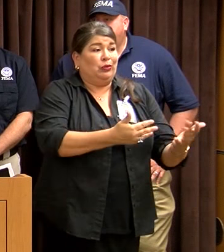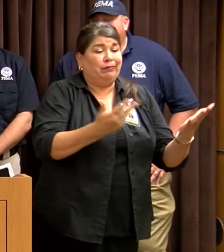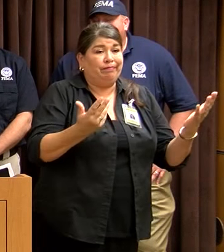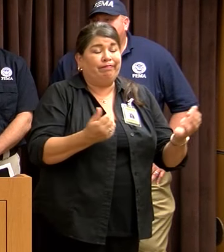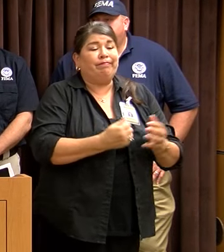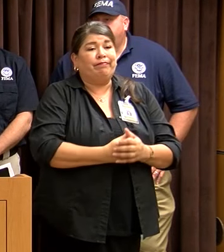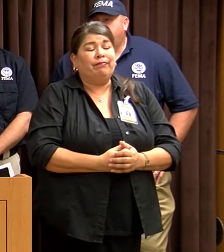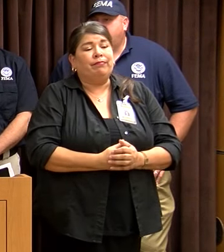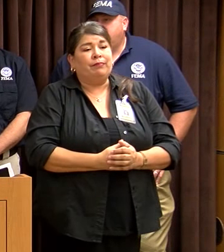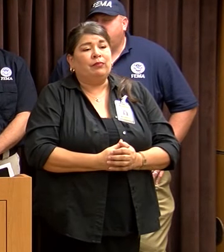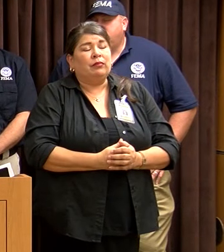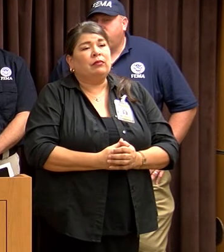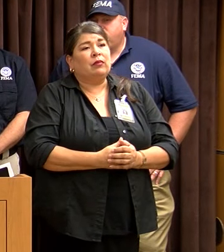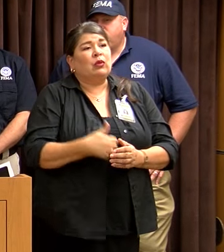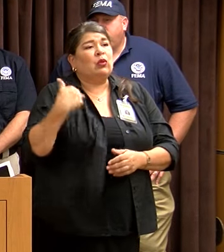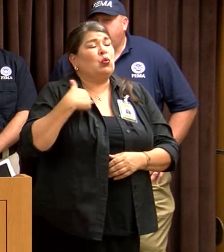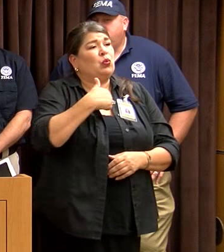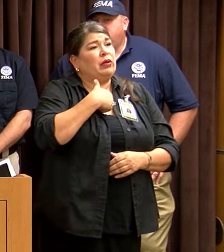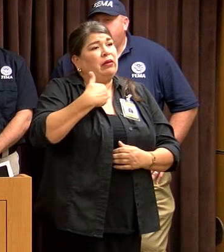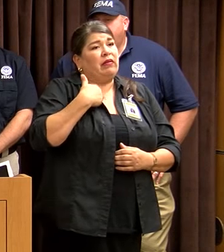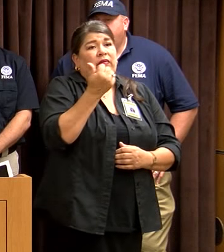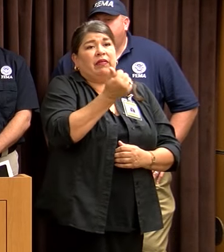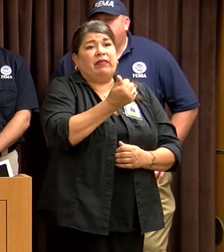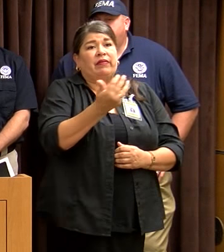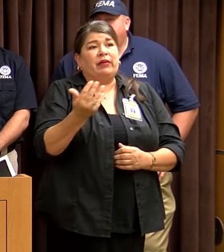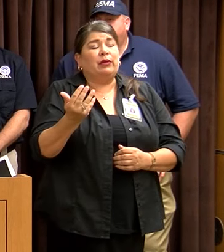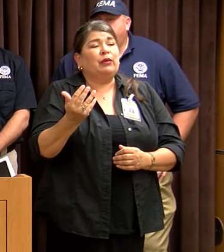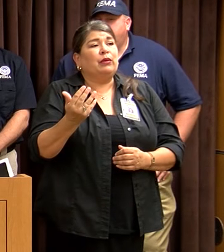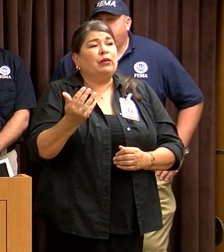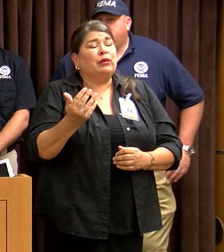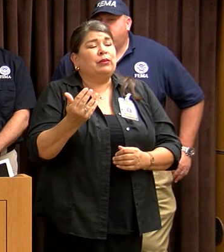And we have a couple of